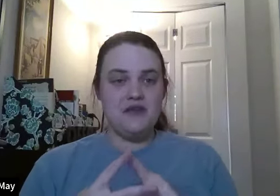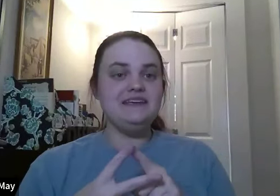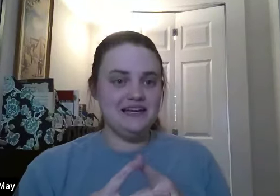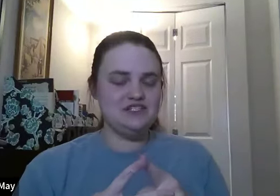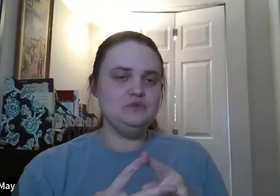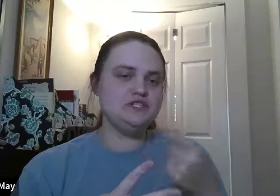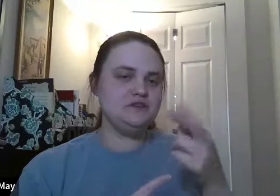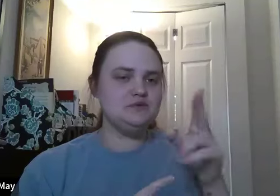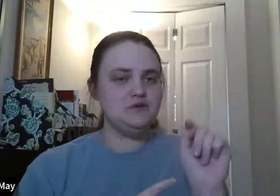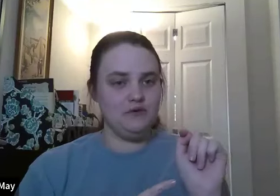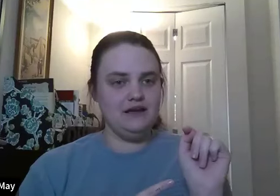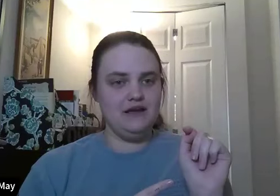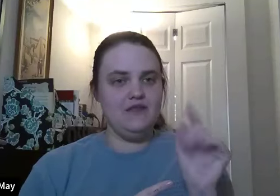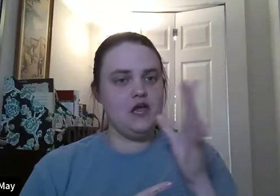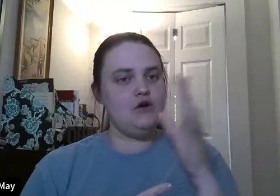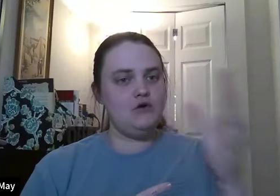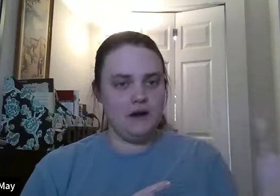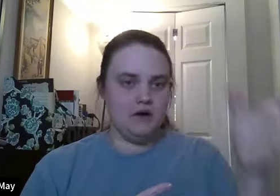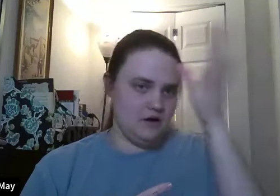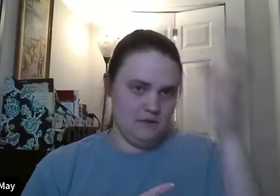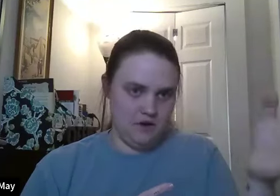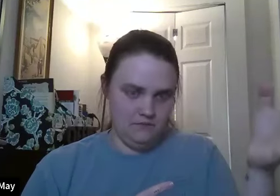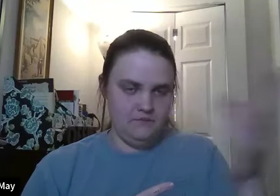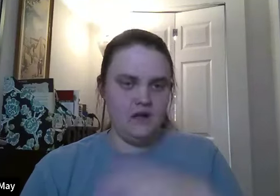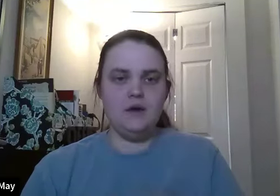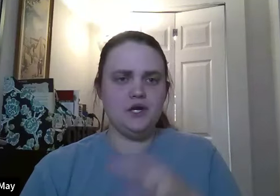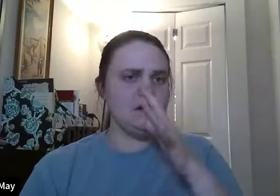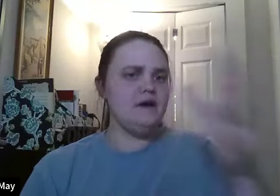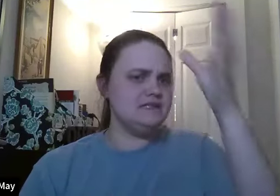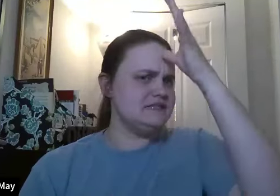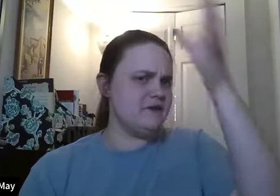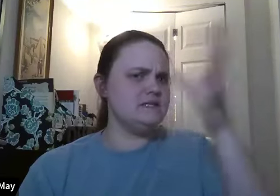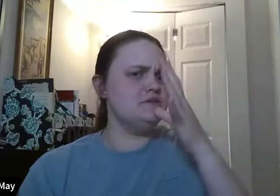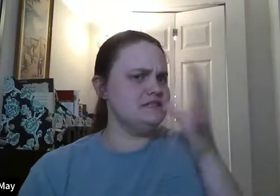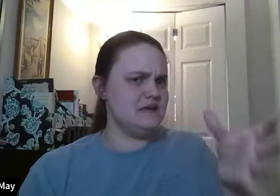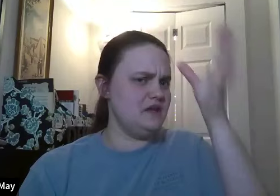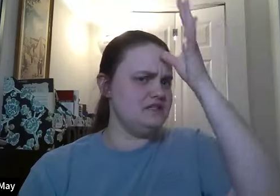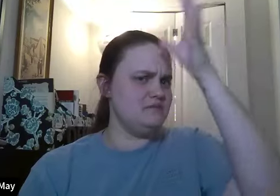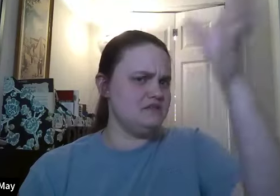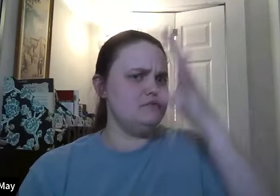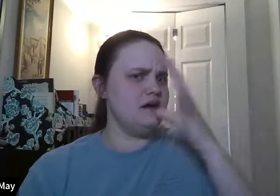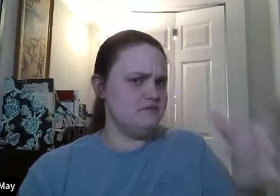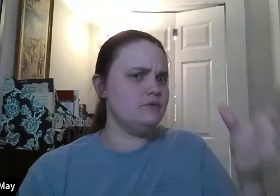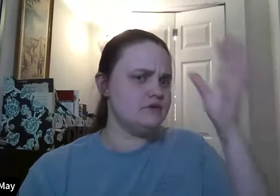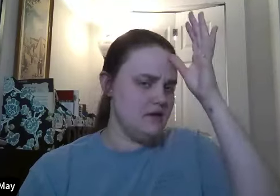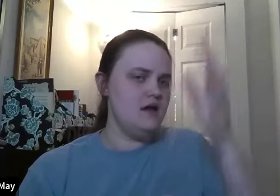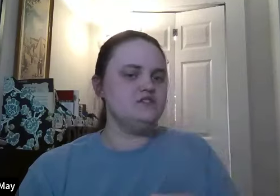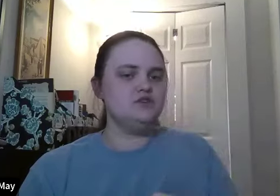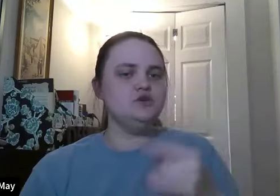that, yes, you would just finger spell great and then go grandma, grandpa. And grandparents is very similar. It's the same thing. It's the bouncing of back and forth. So you would